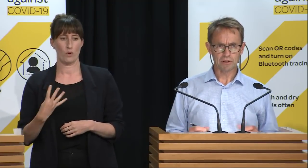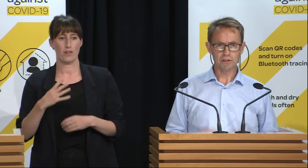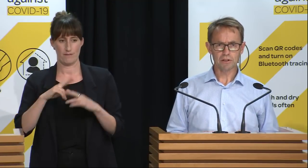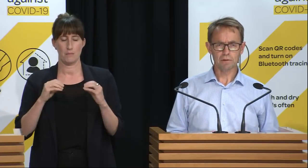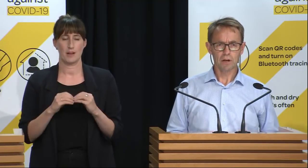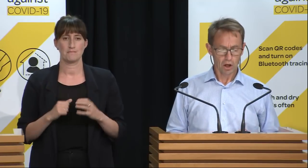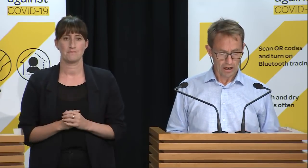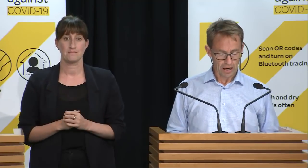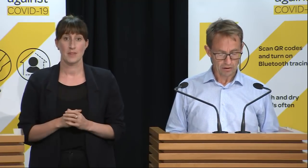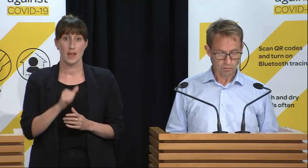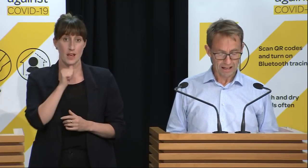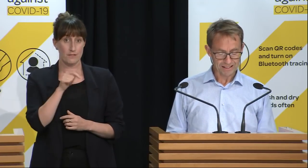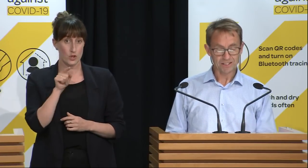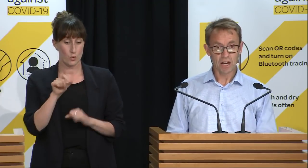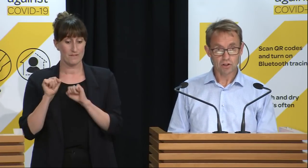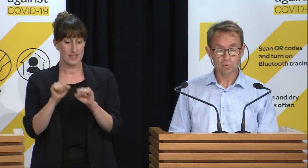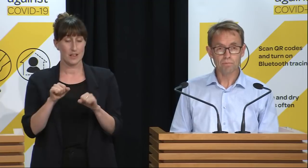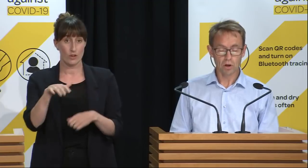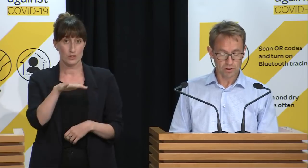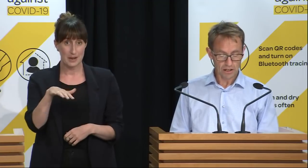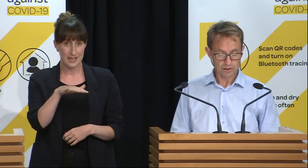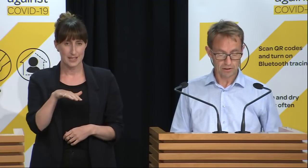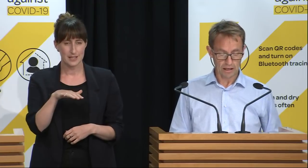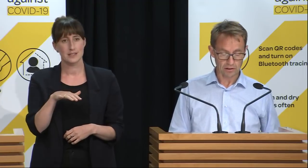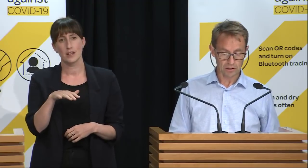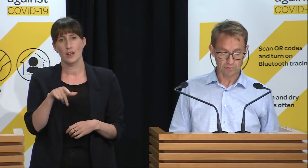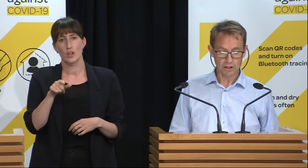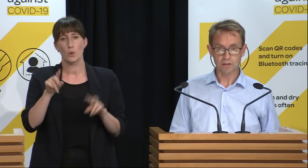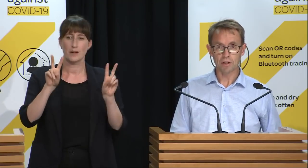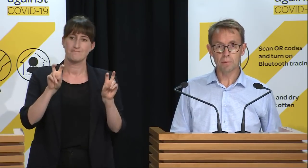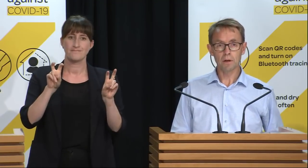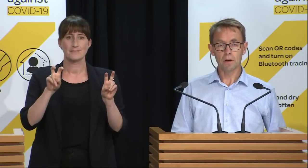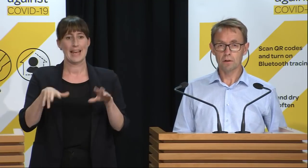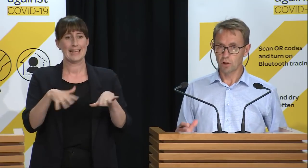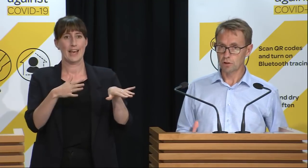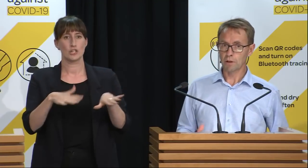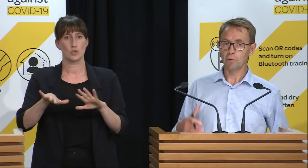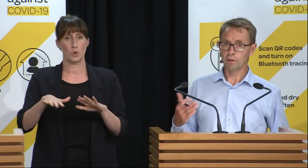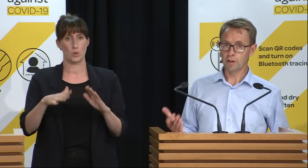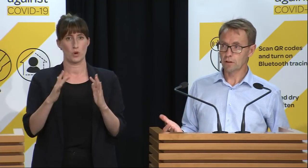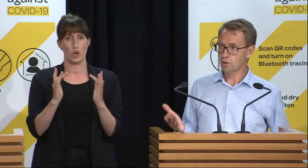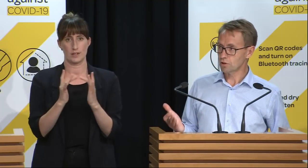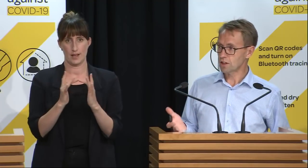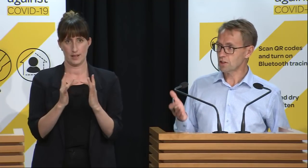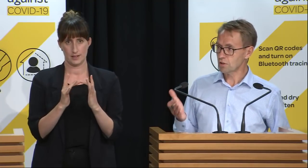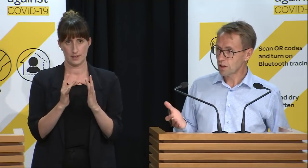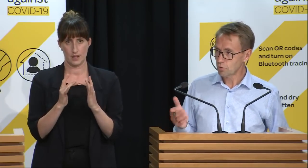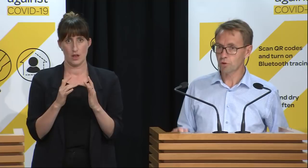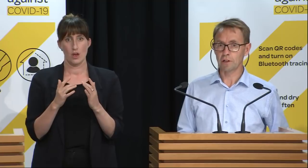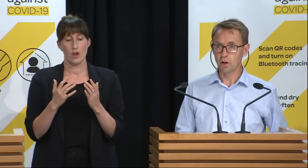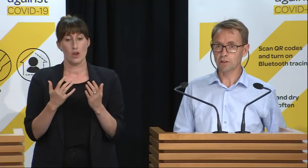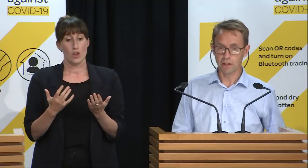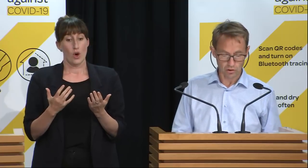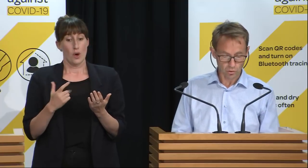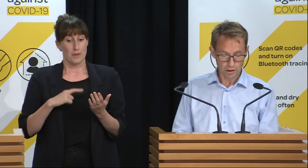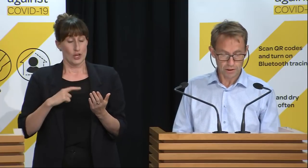those premises are regarded as casual contacts, and the advice to them, notably within the context of a level